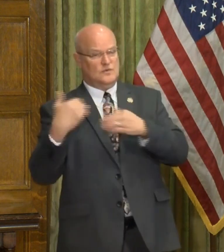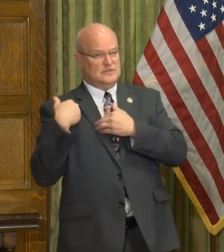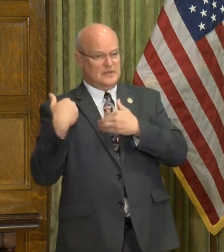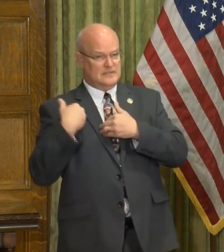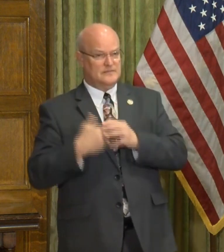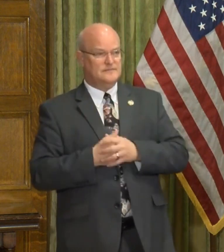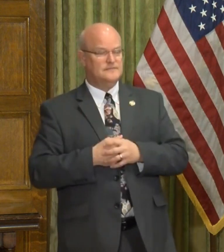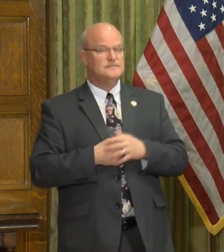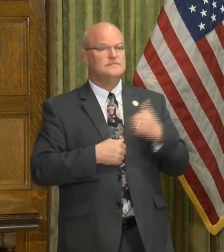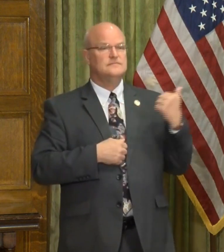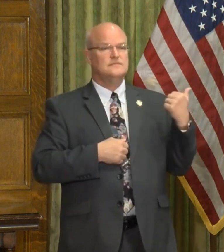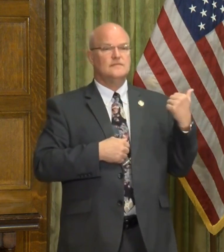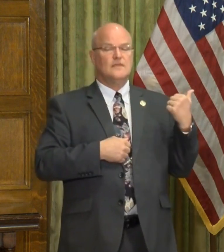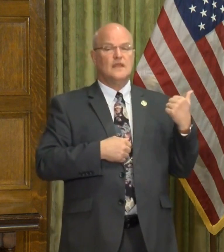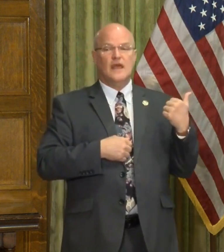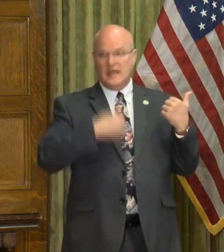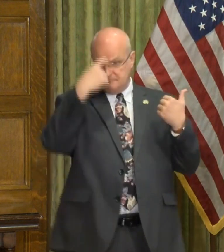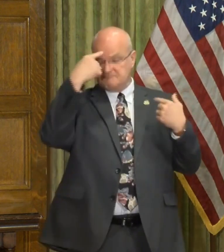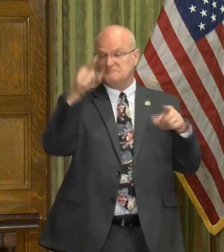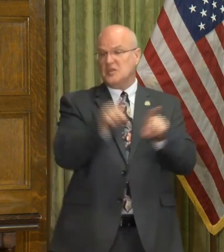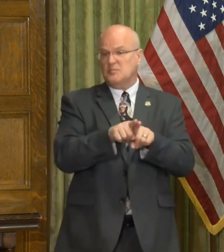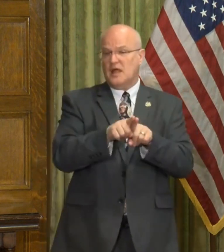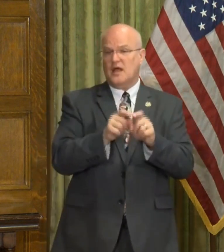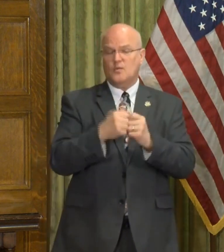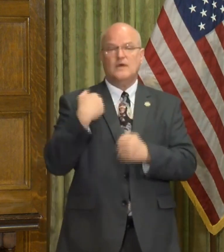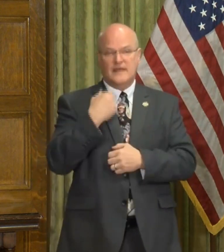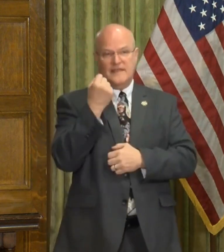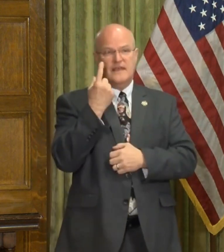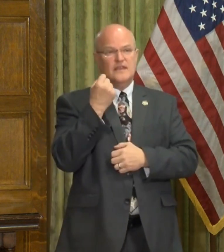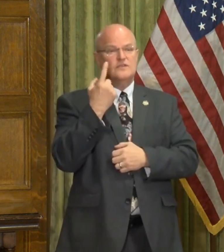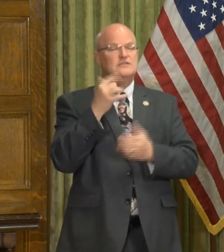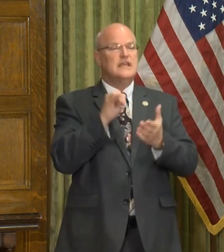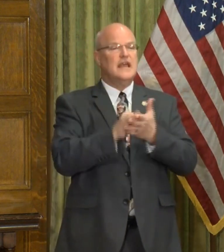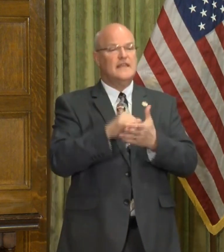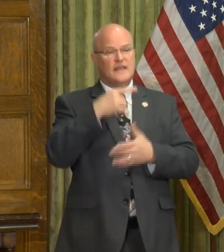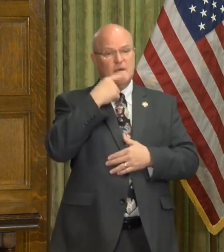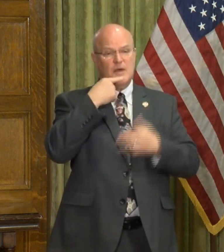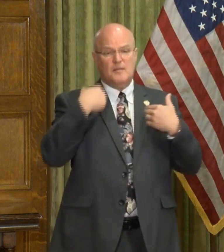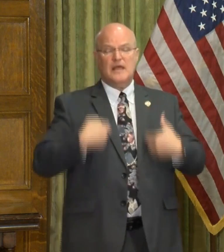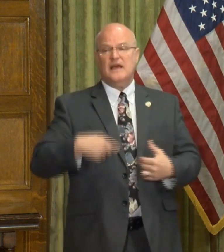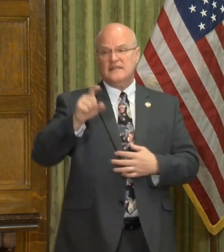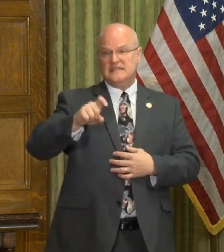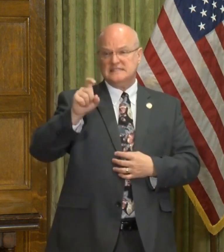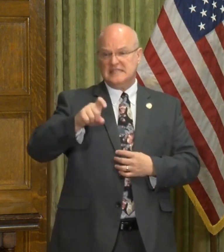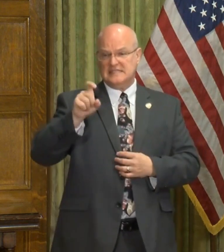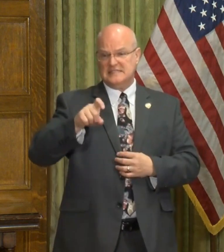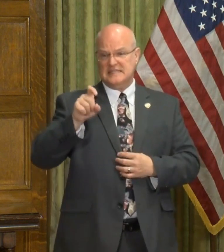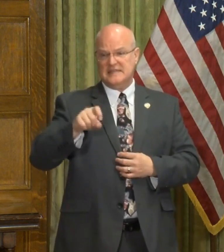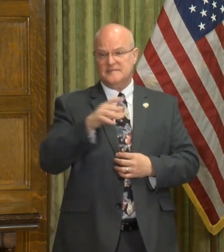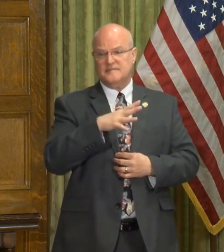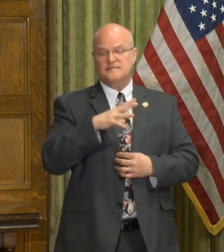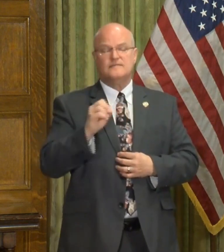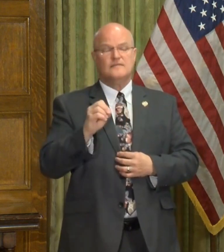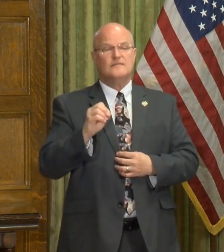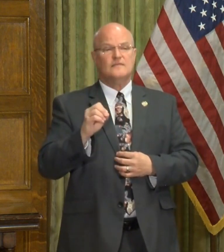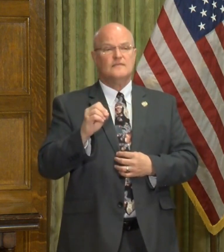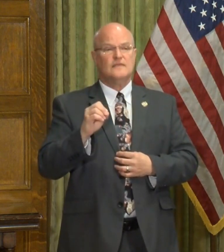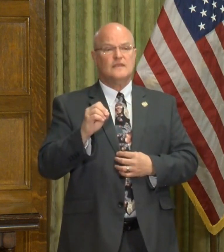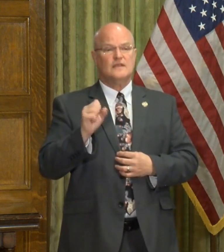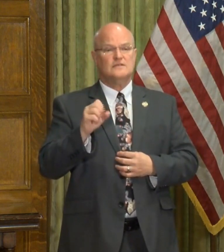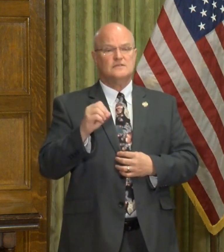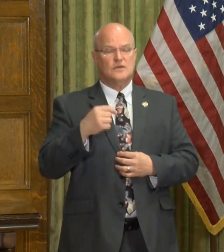church's response been? They've been compliant. They understand the public health necessity,